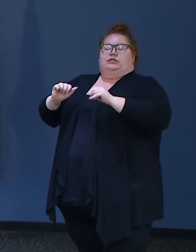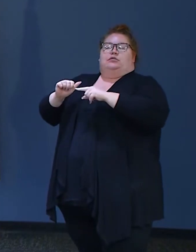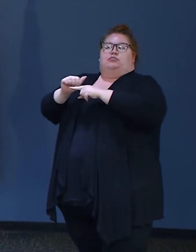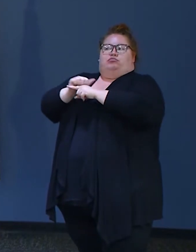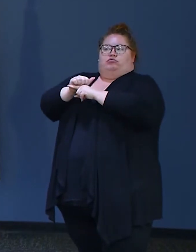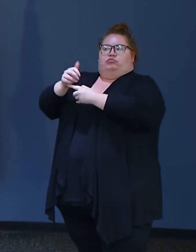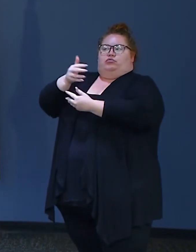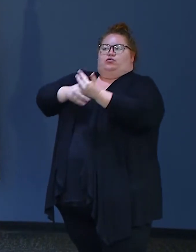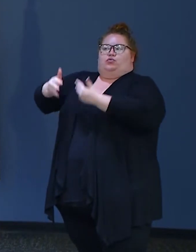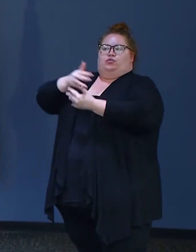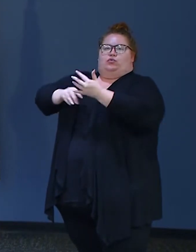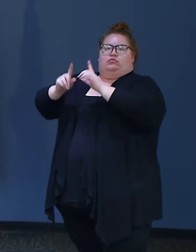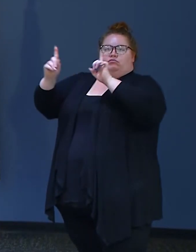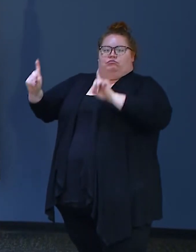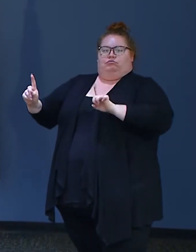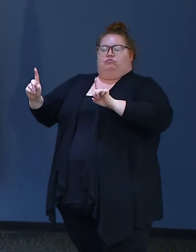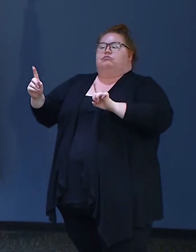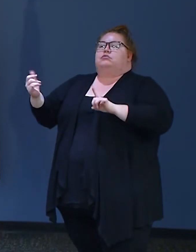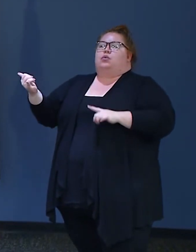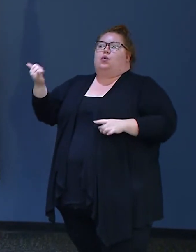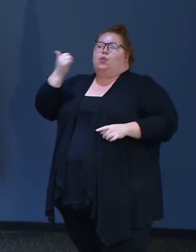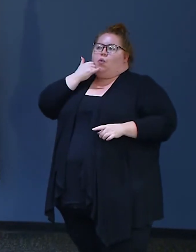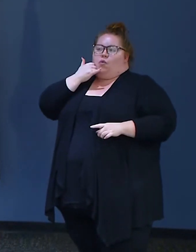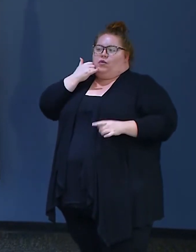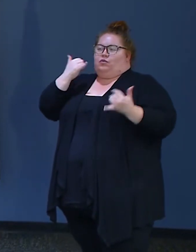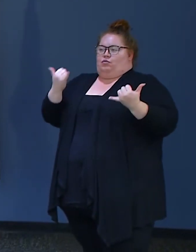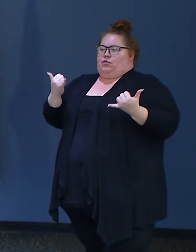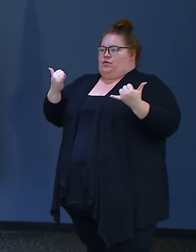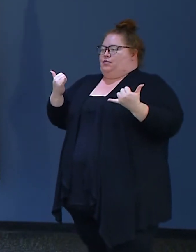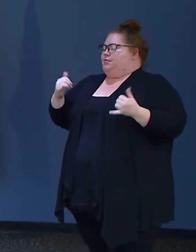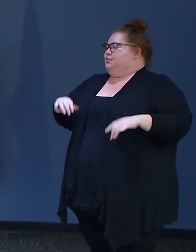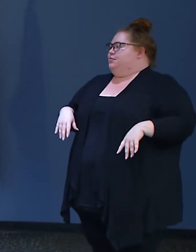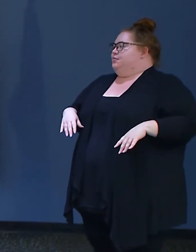We have them calling in, and I need to unmute them.